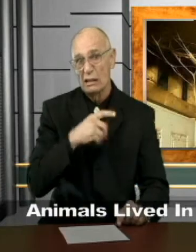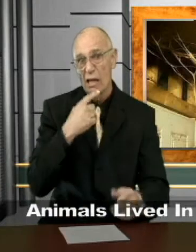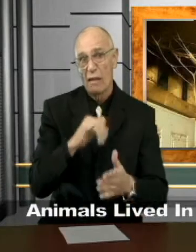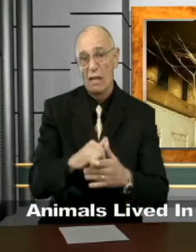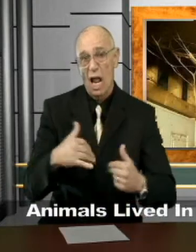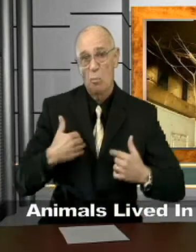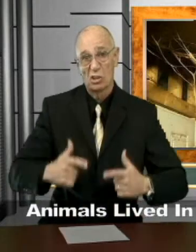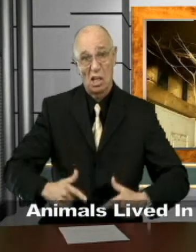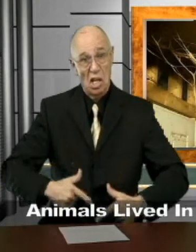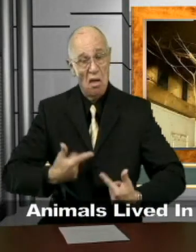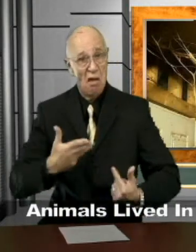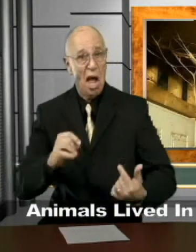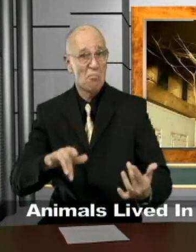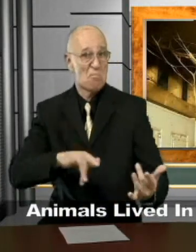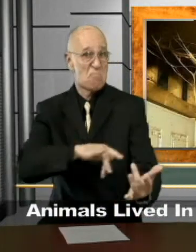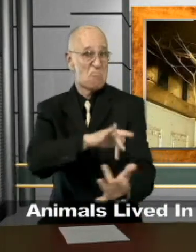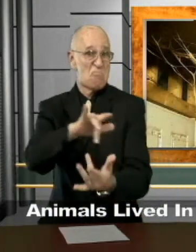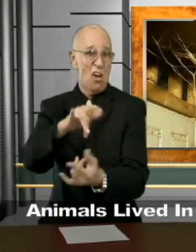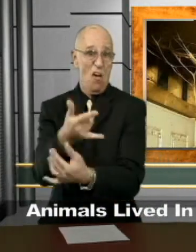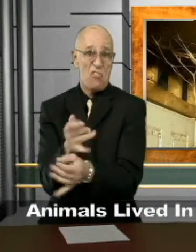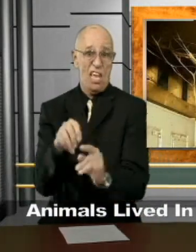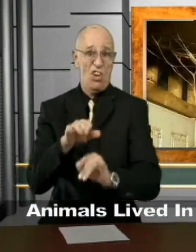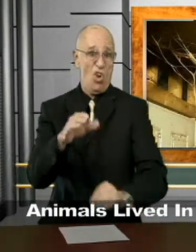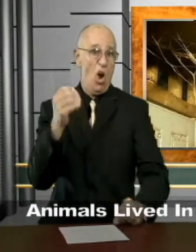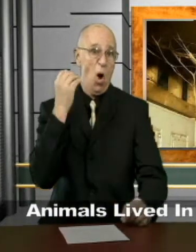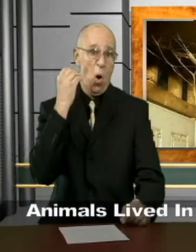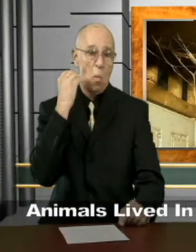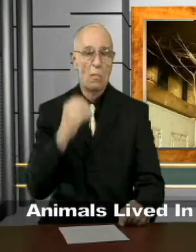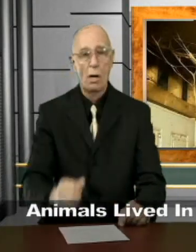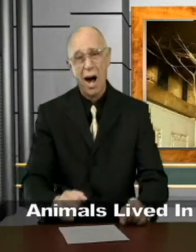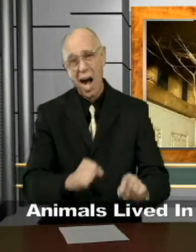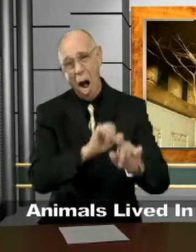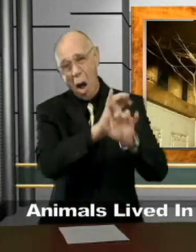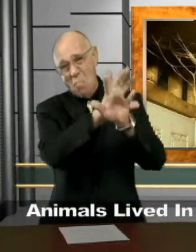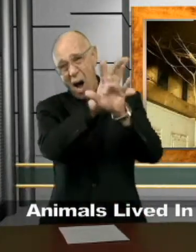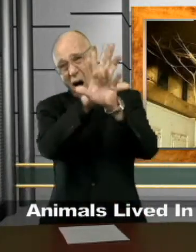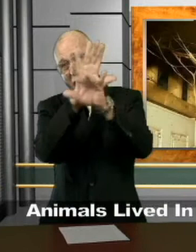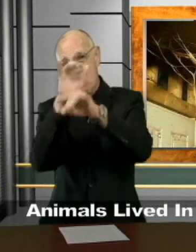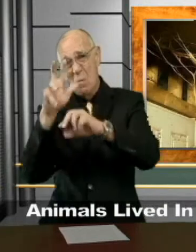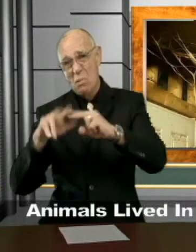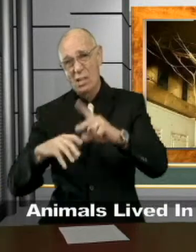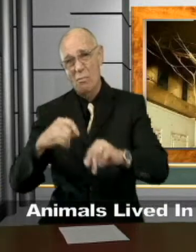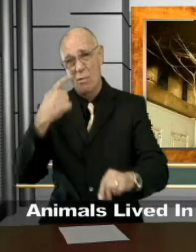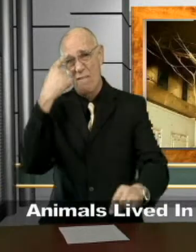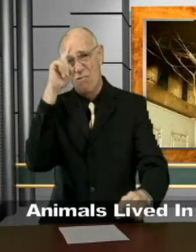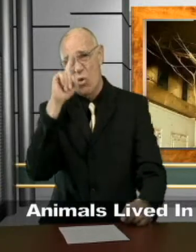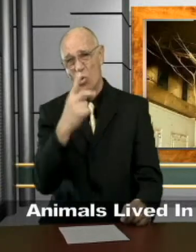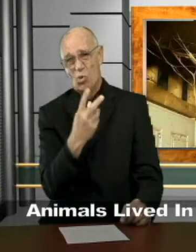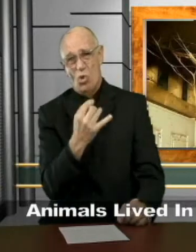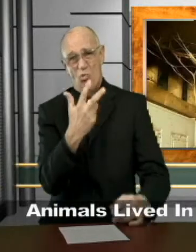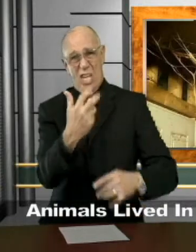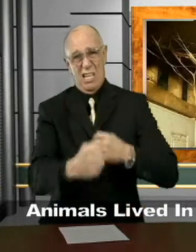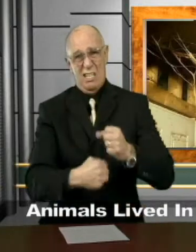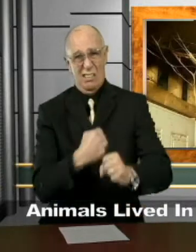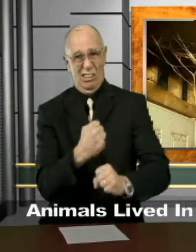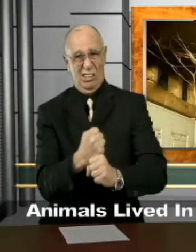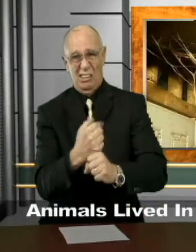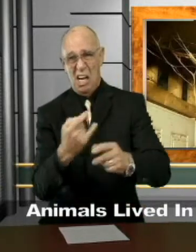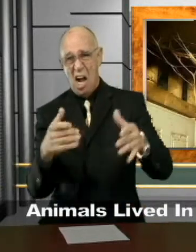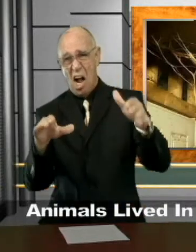The animals lived and roamed freely in the house, and along with 2 to 3 year old cobwebs which covered many of the